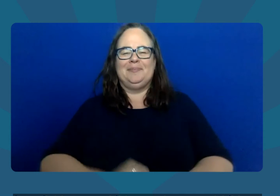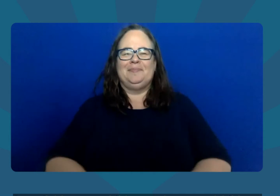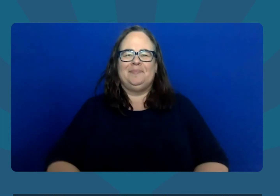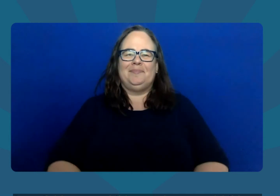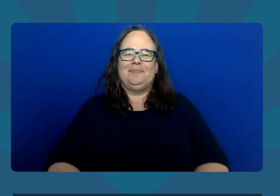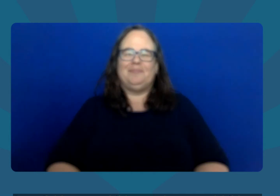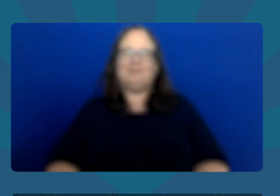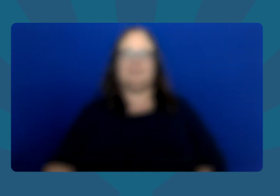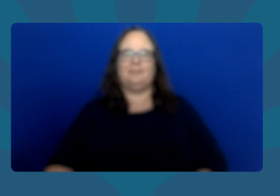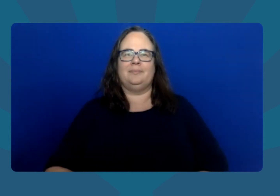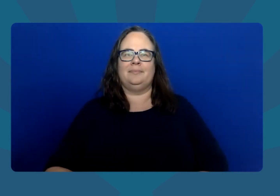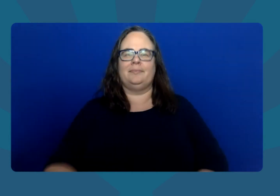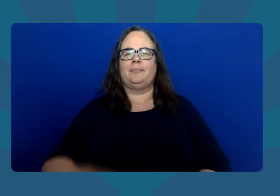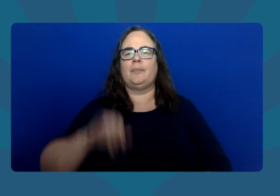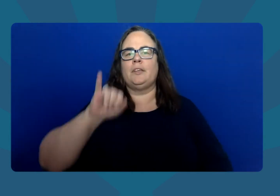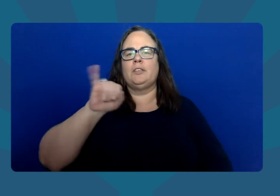grandchildren.